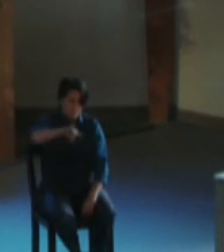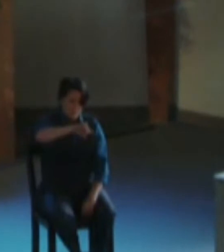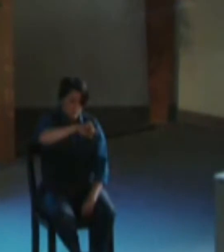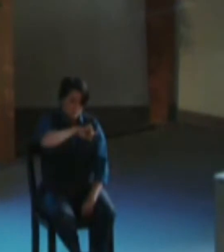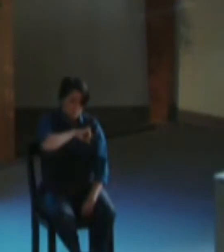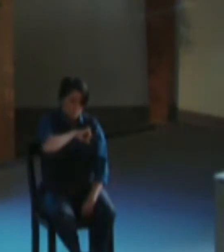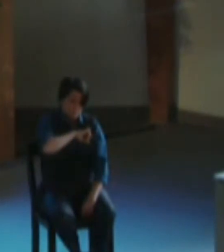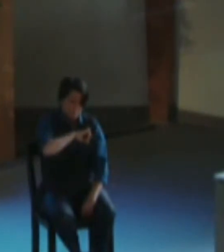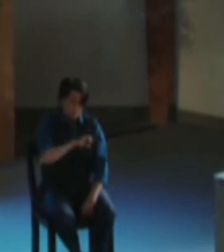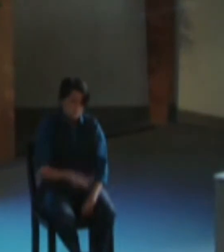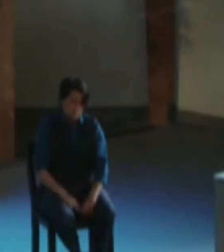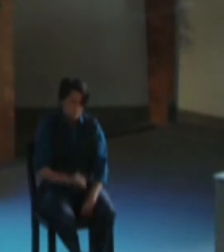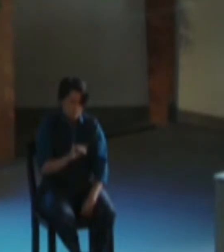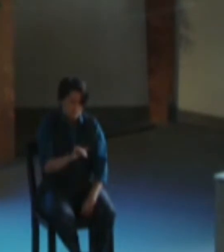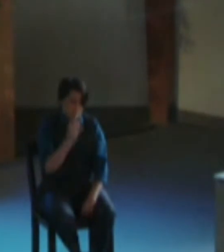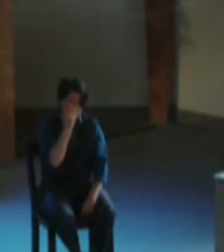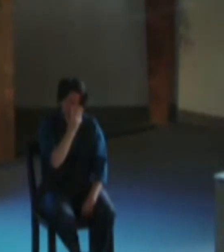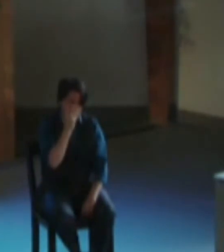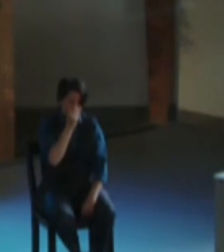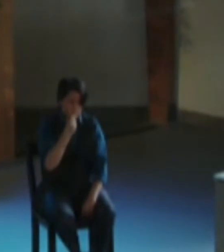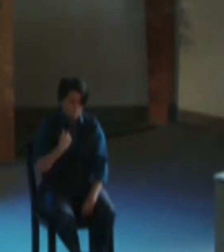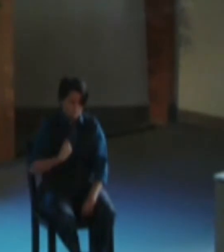That beauty is me.